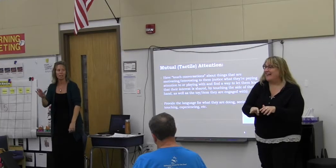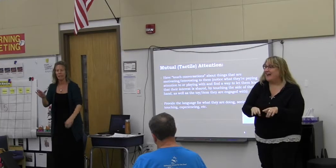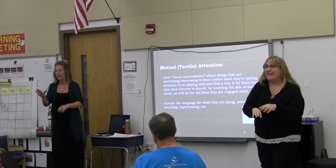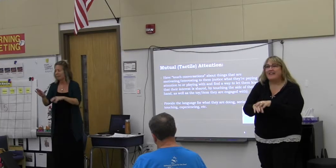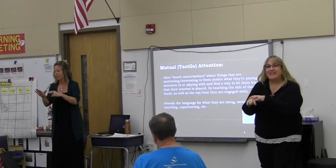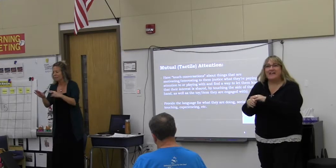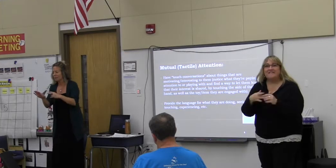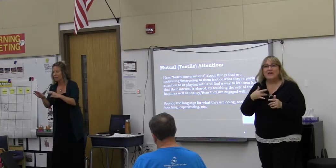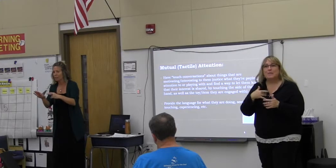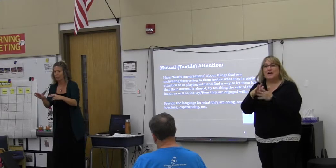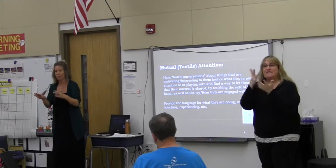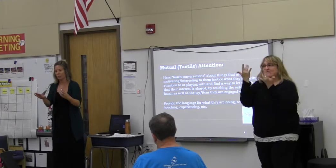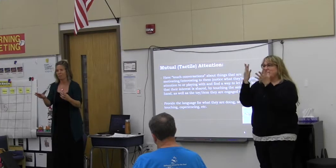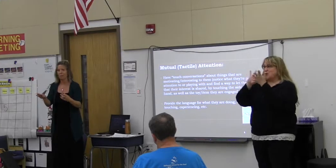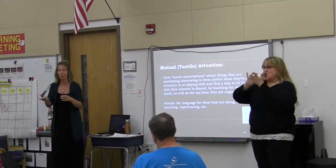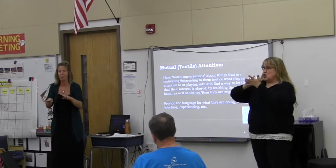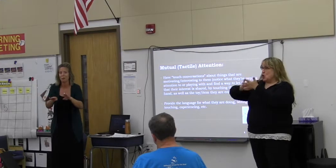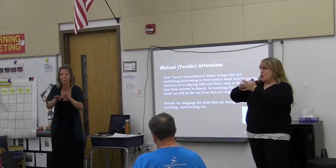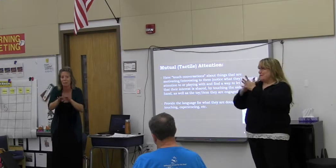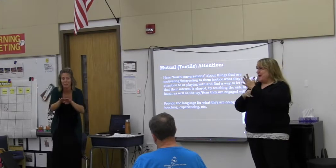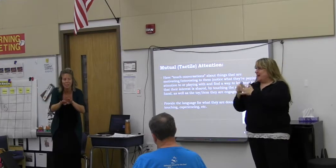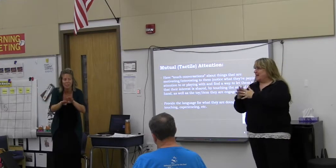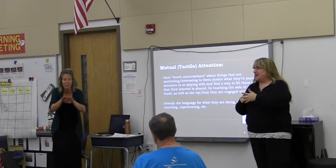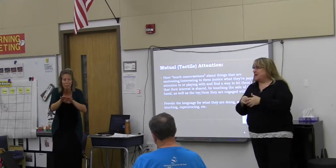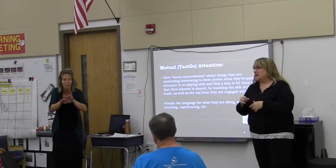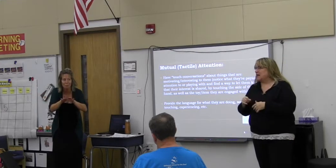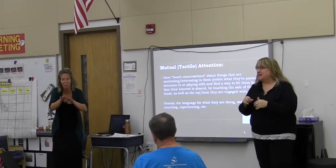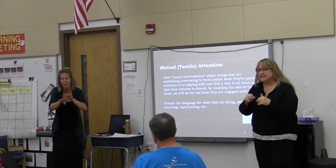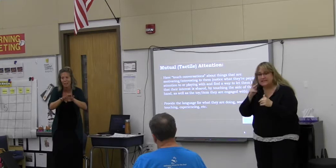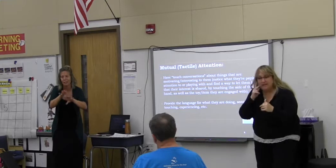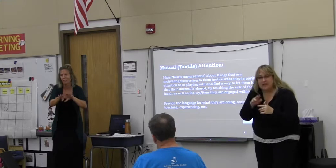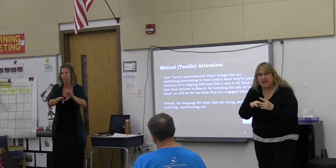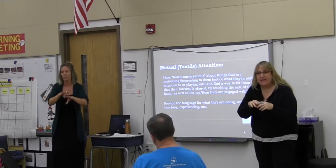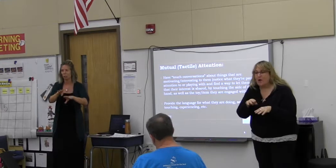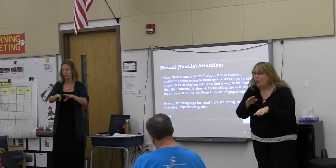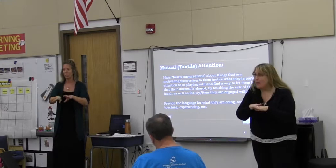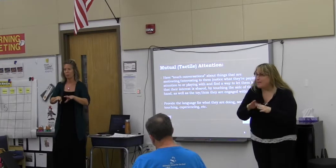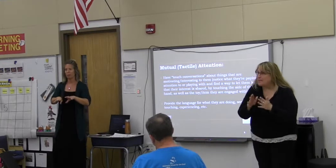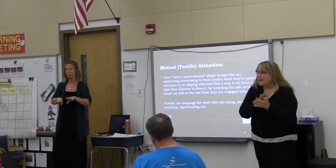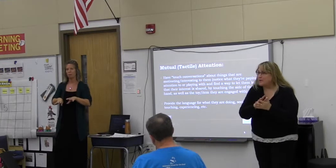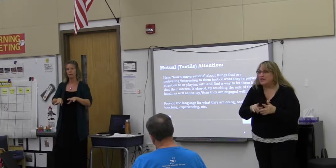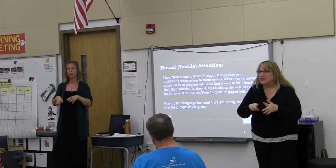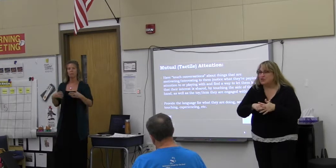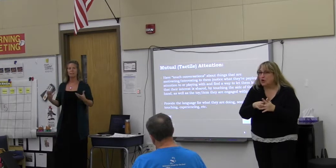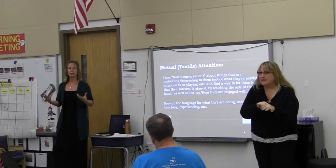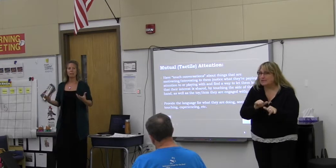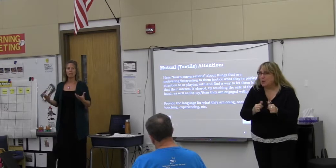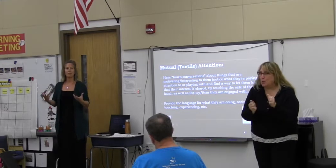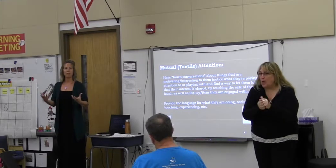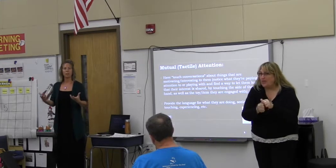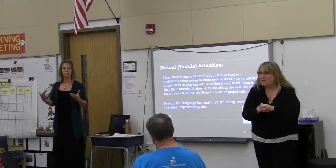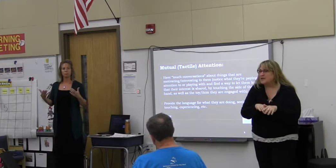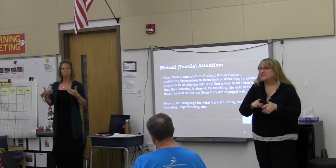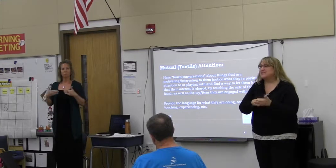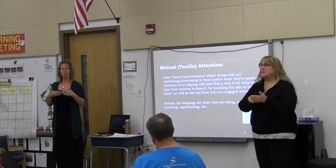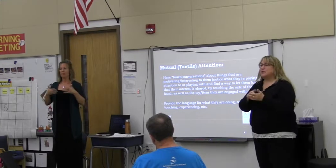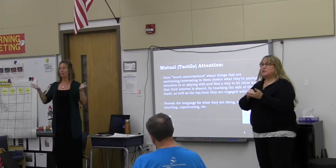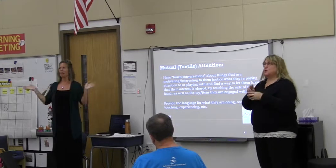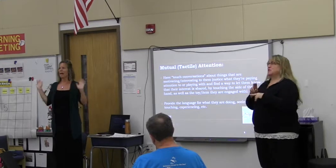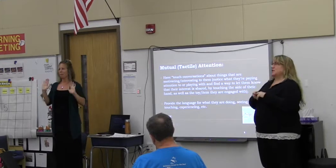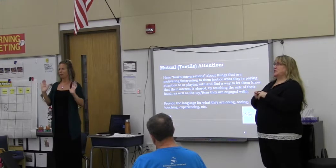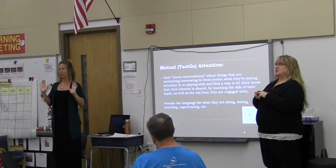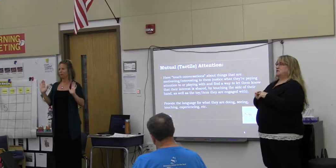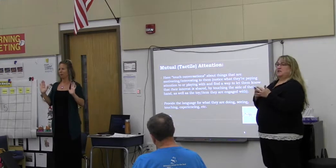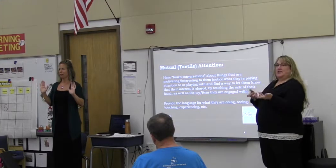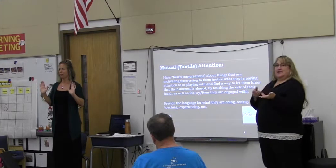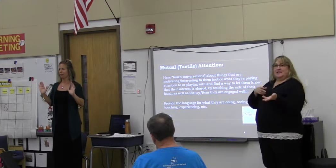finger painting, and then see if they look. And if they don't, I might get right there on their paper and start exploring it with them. But sometimes they think they